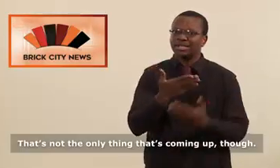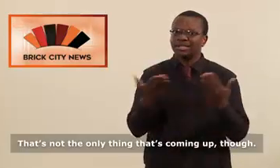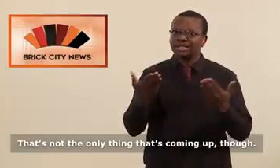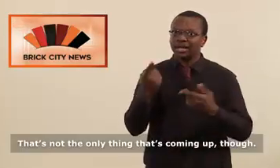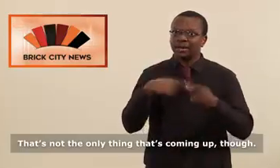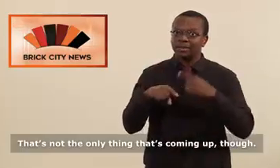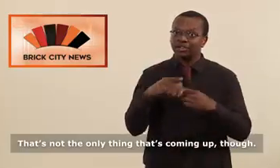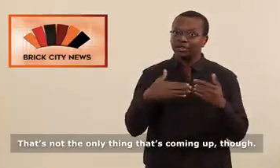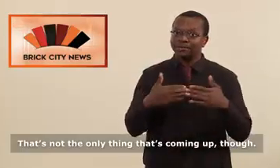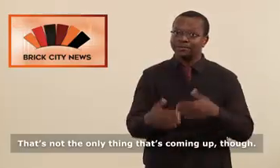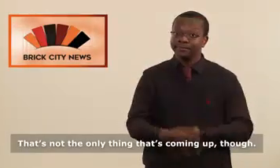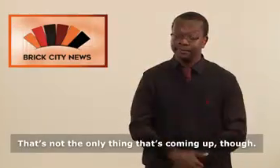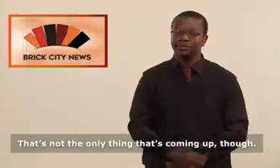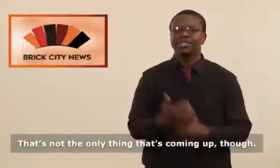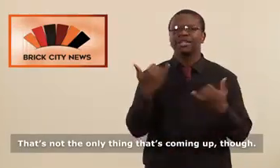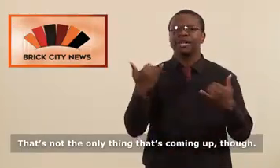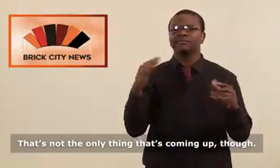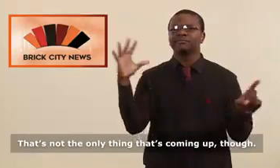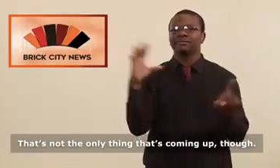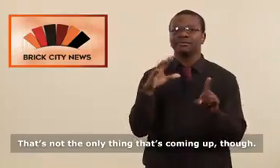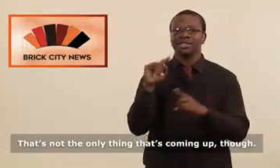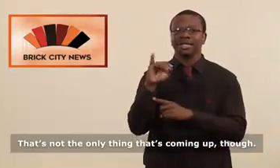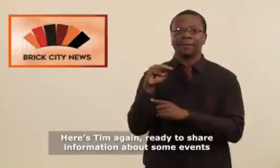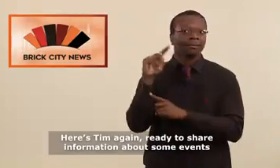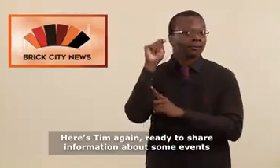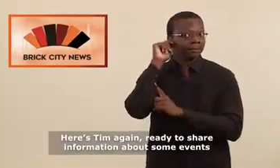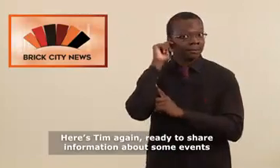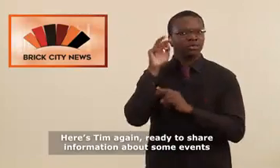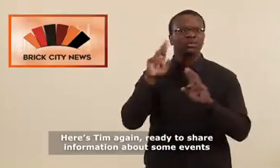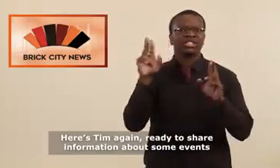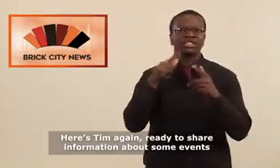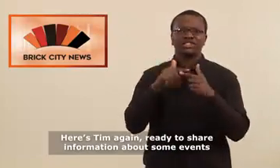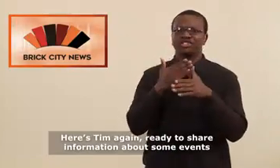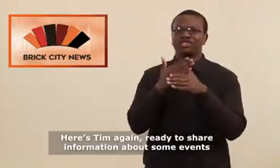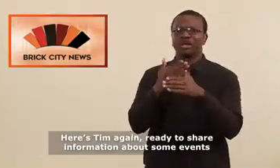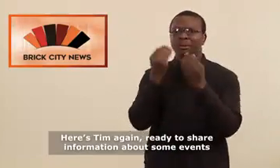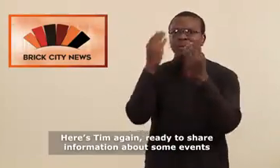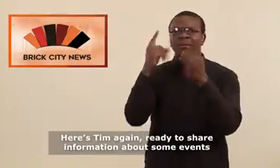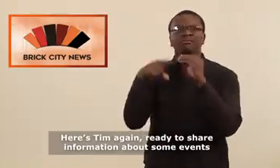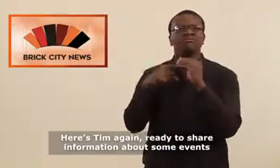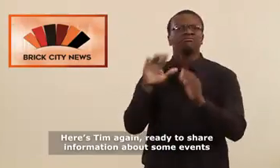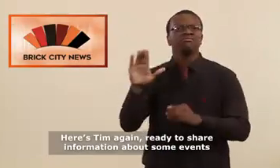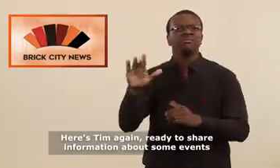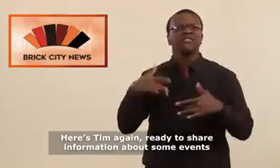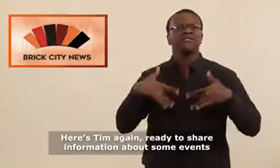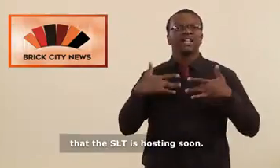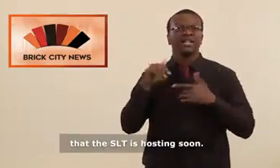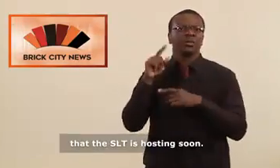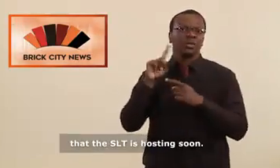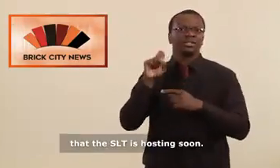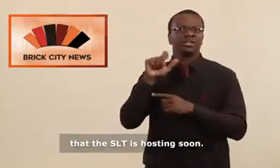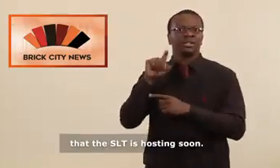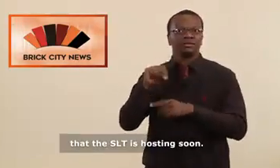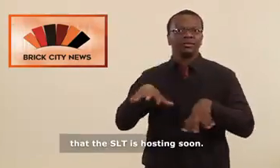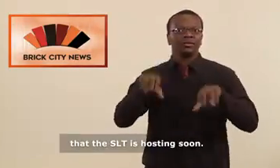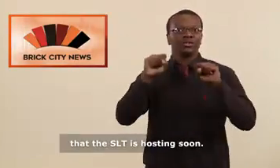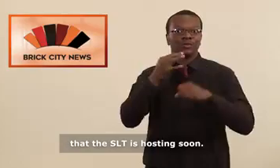That's not the only thing coming up, though. Here's Tim again, ready to share information about some events that the SLT is hosting